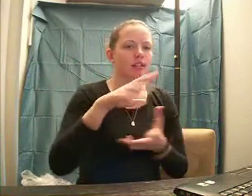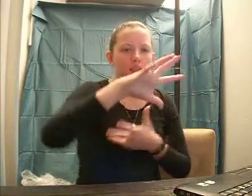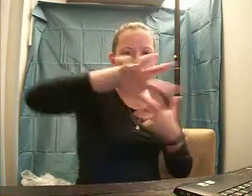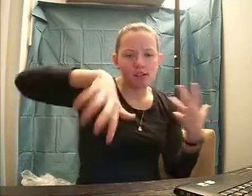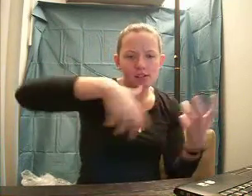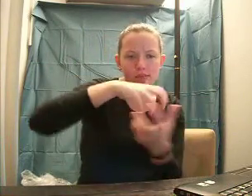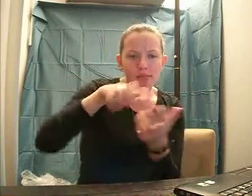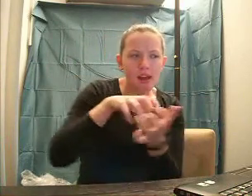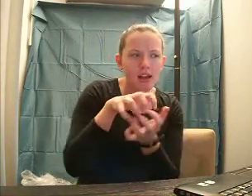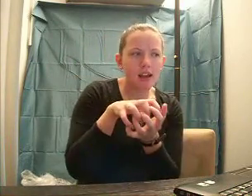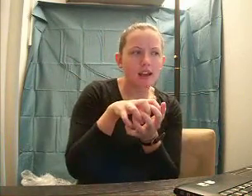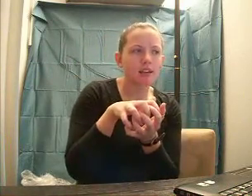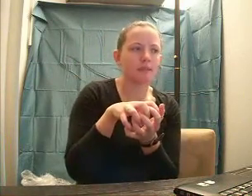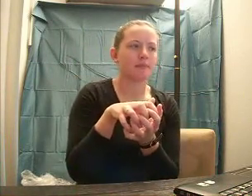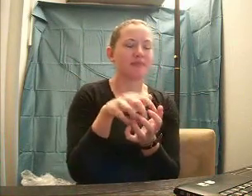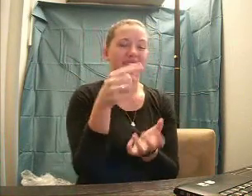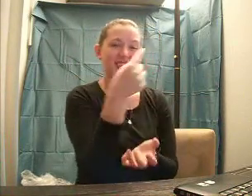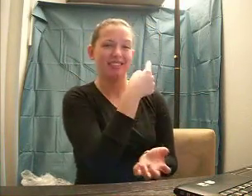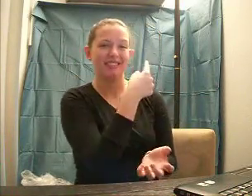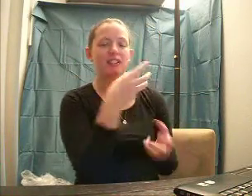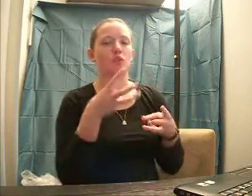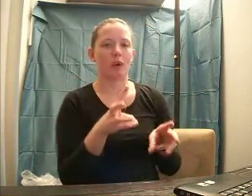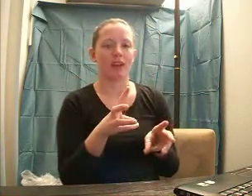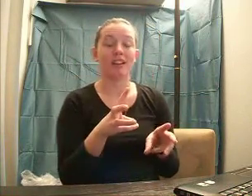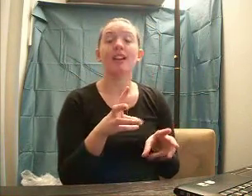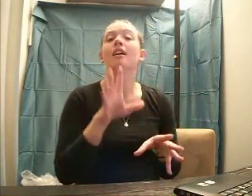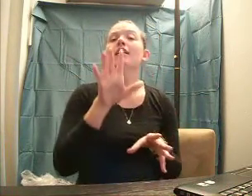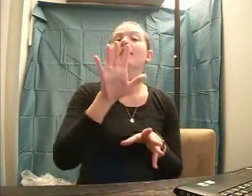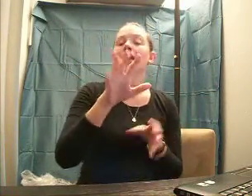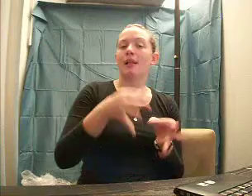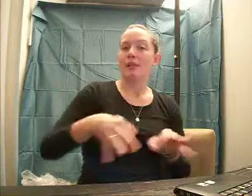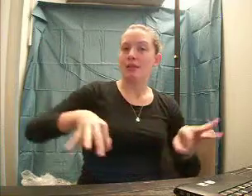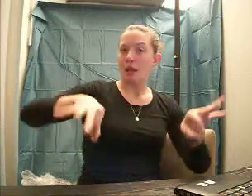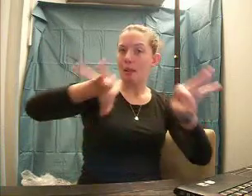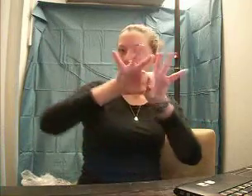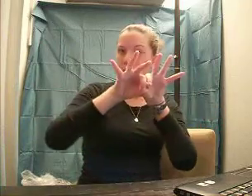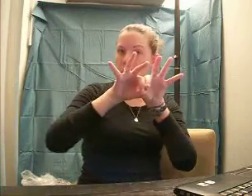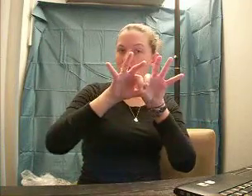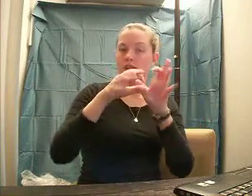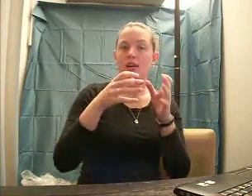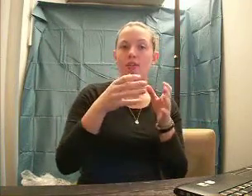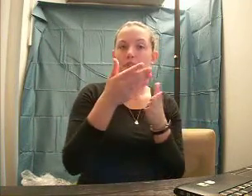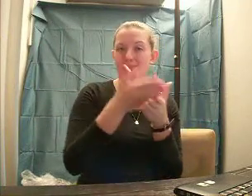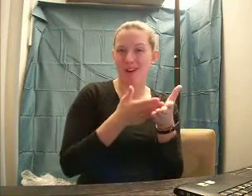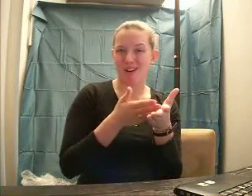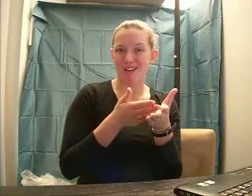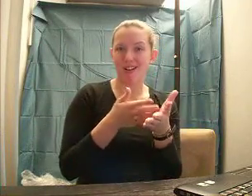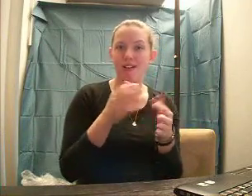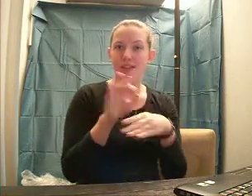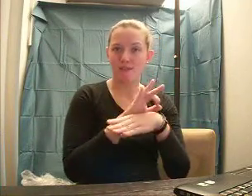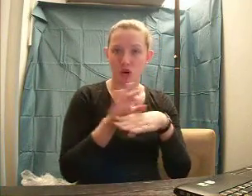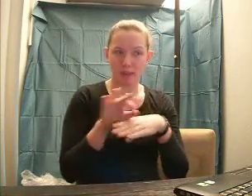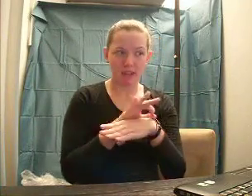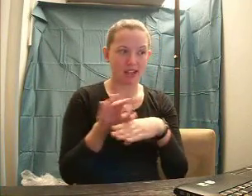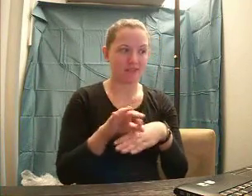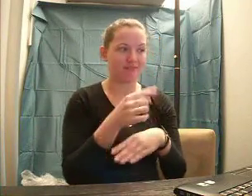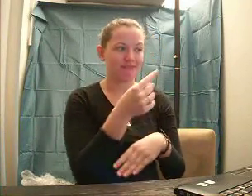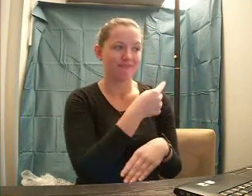way. Now, a key part to the Bayesian is this part of the formula. And what this part really says is I have to predict